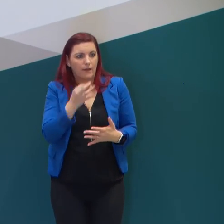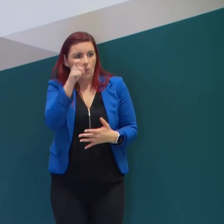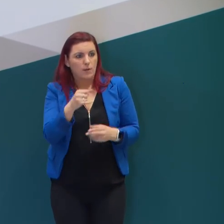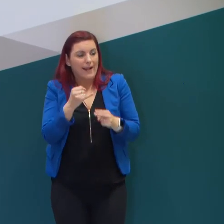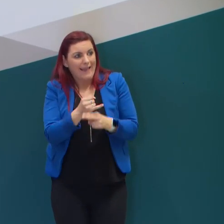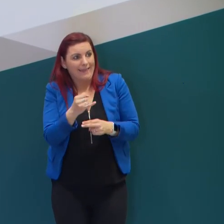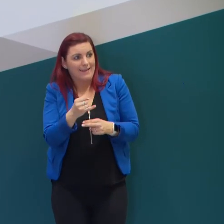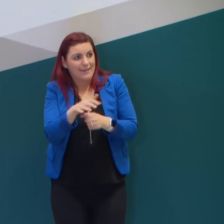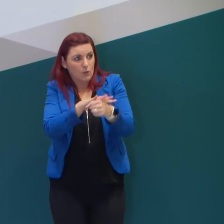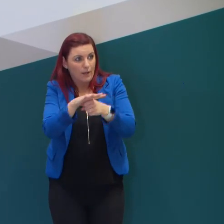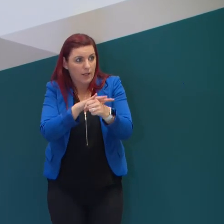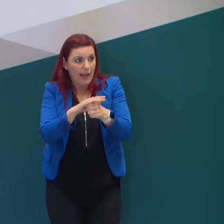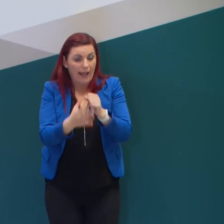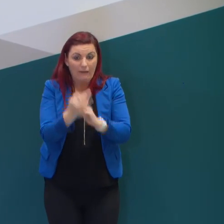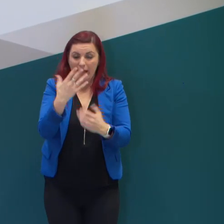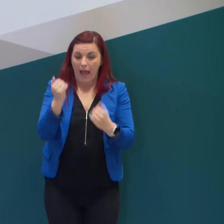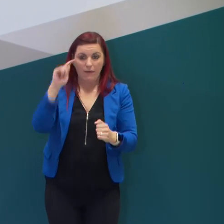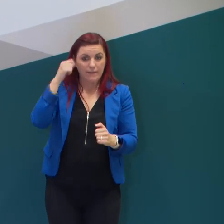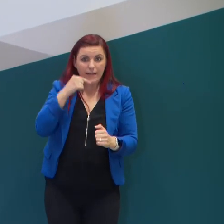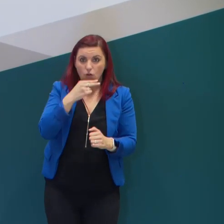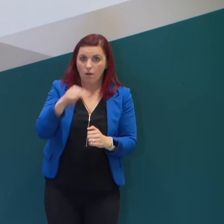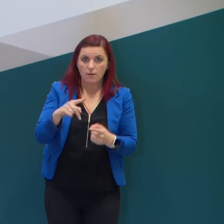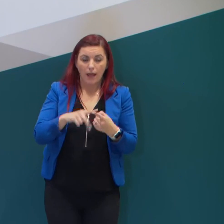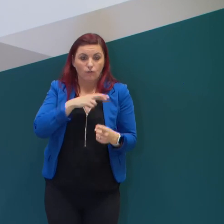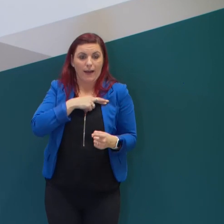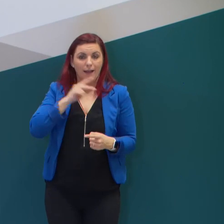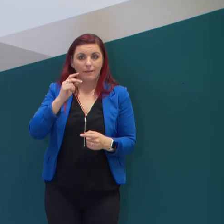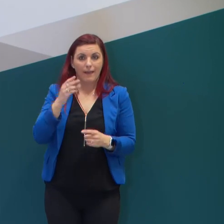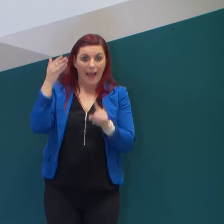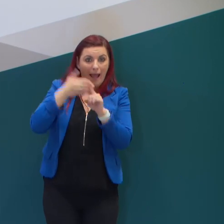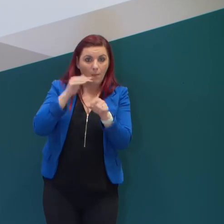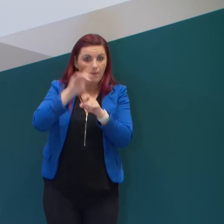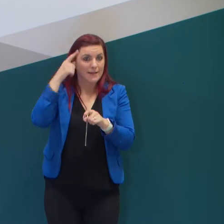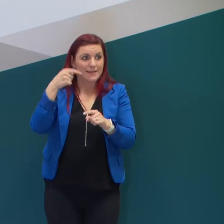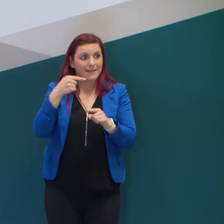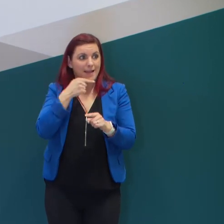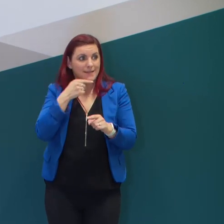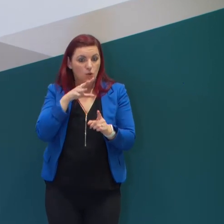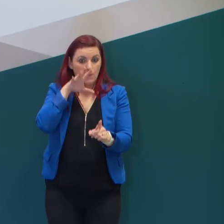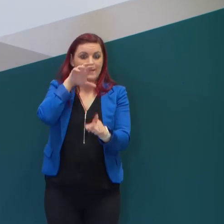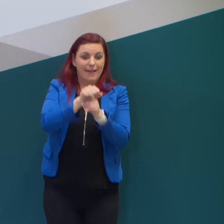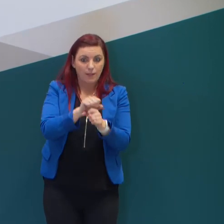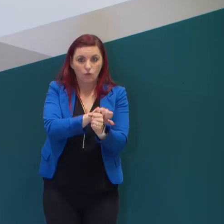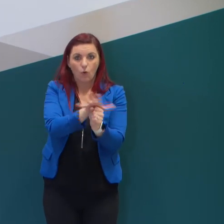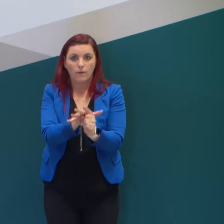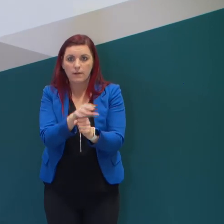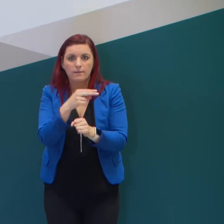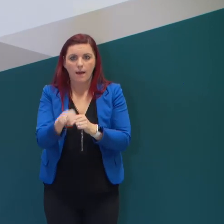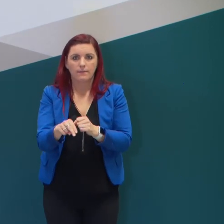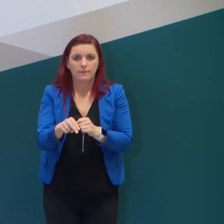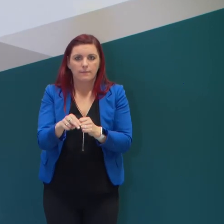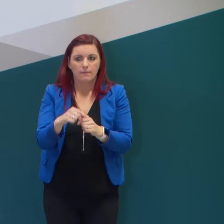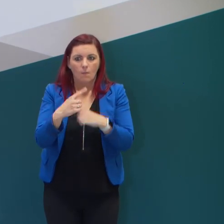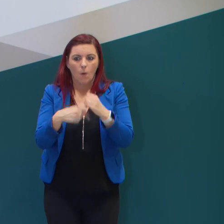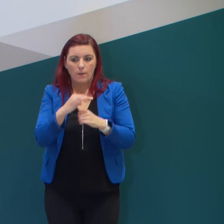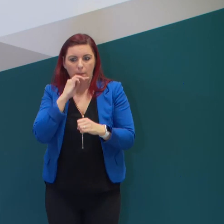a test. And it's important to emphasise that the purpose of the test is to detect COVID, not necessarily for somebody's health reasons, because it makes